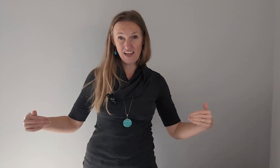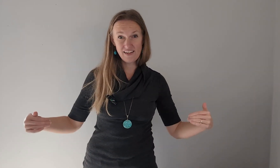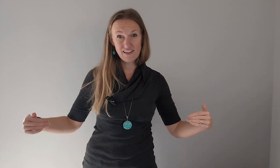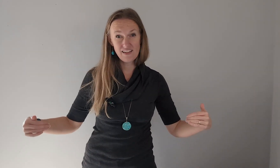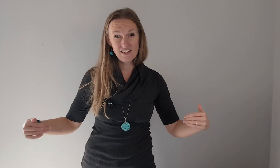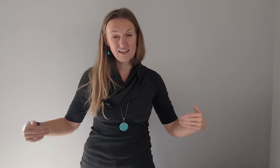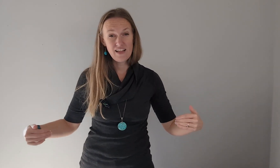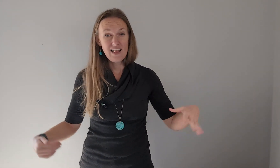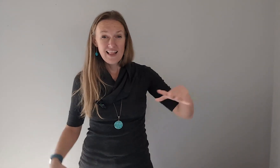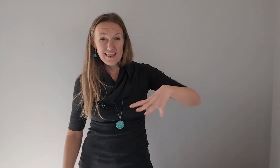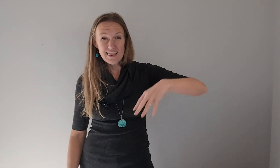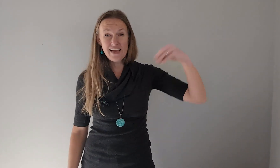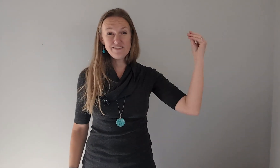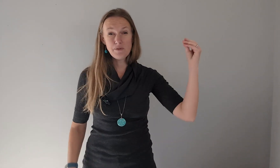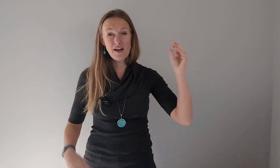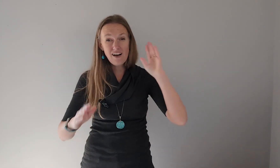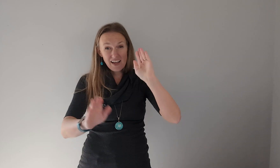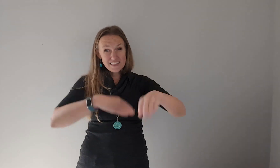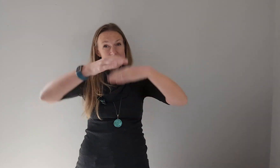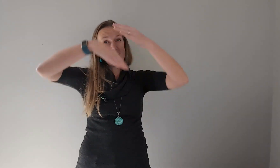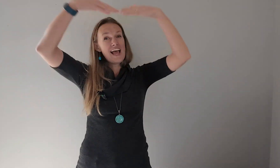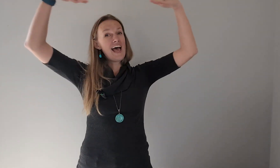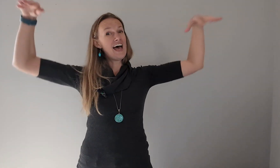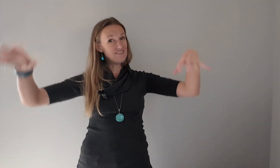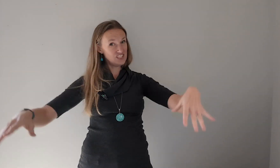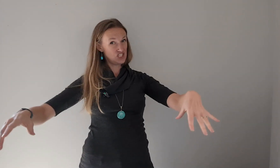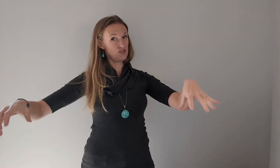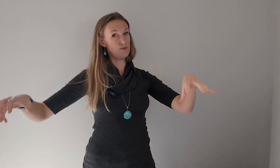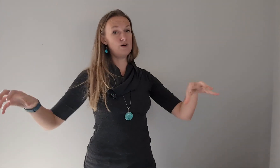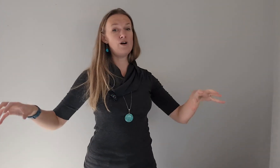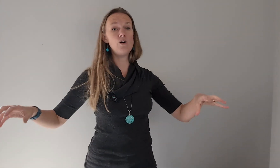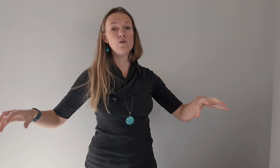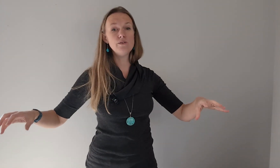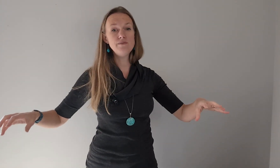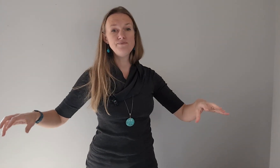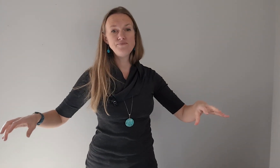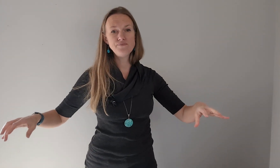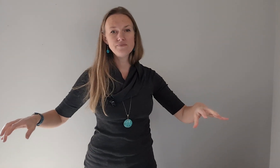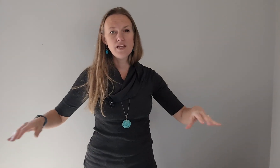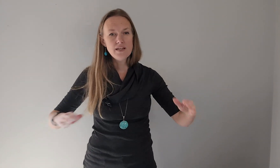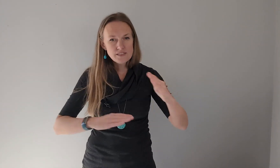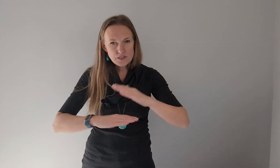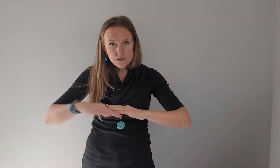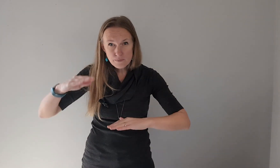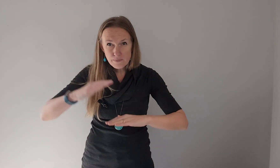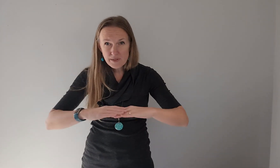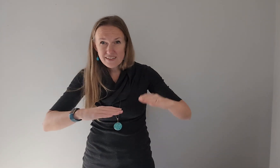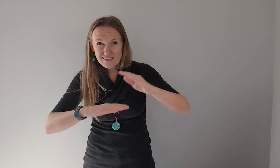divide, left behind heaven's throne to